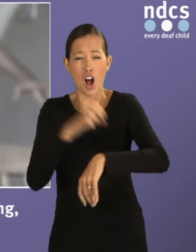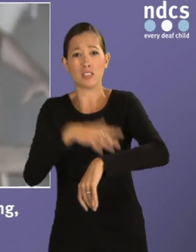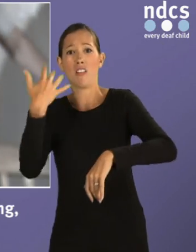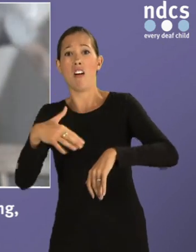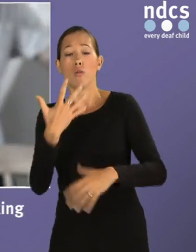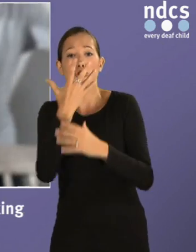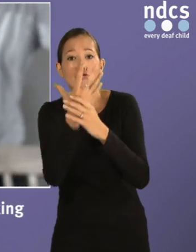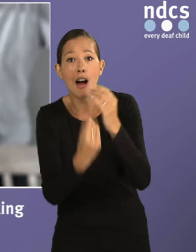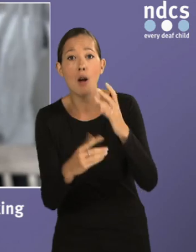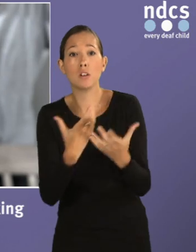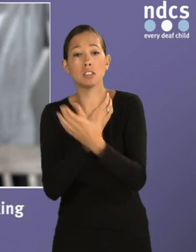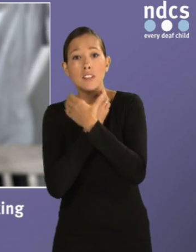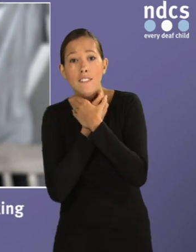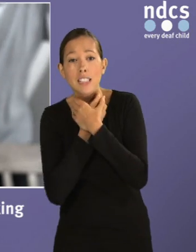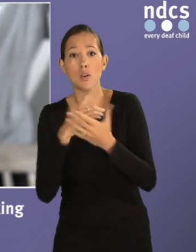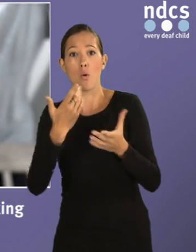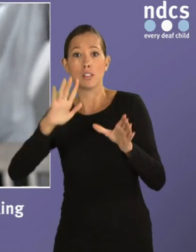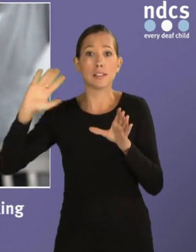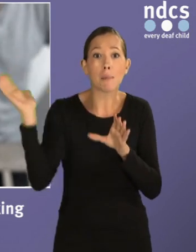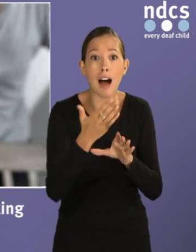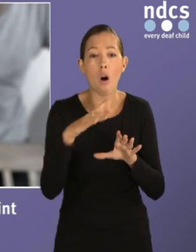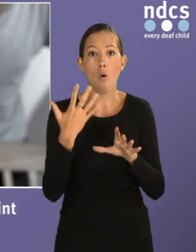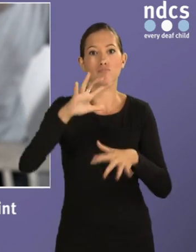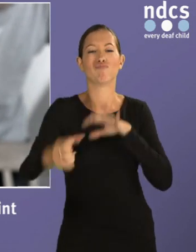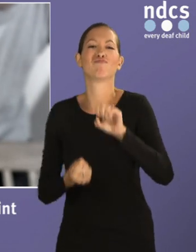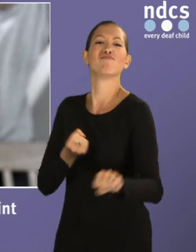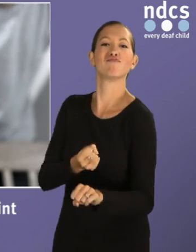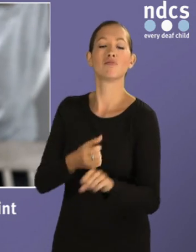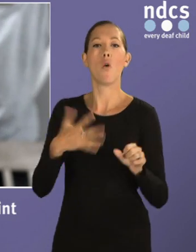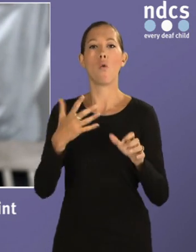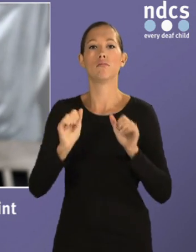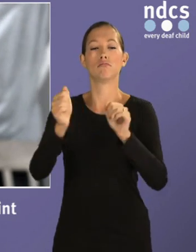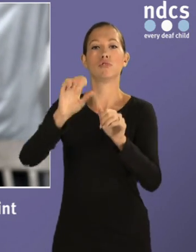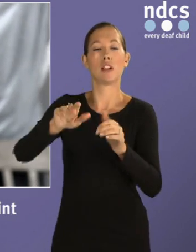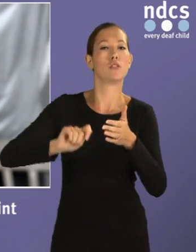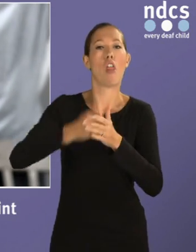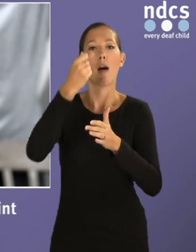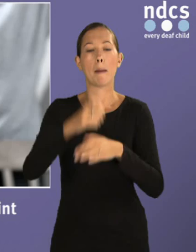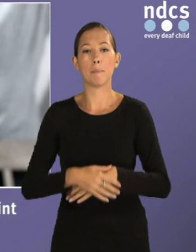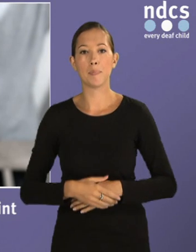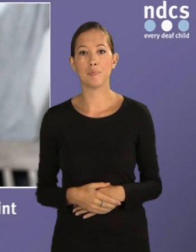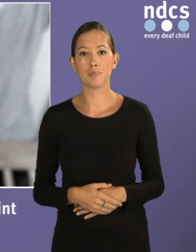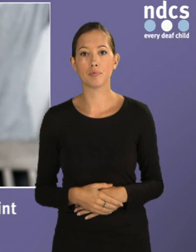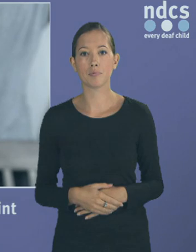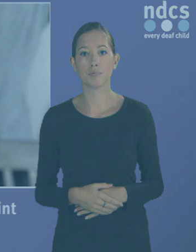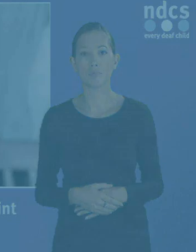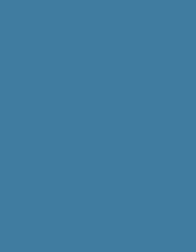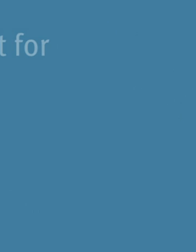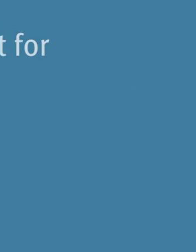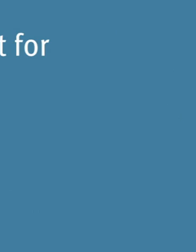or scalding, drowning, suffocating, smacking, and the inappropriate restraint or locking up of a child.